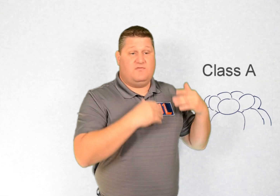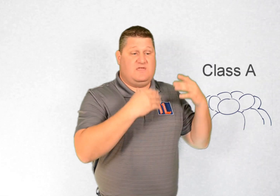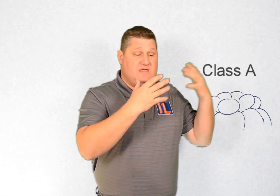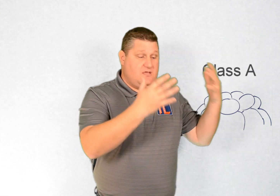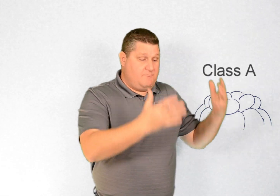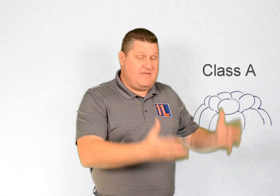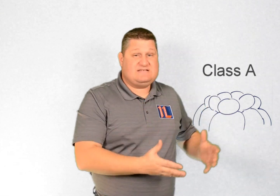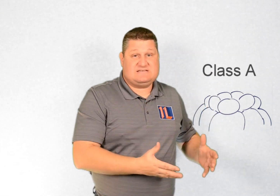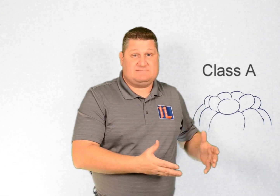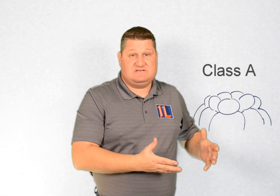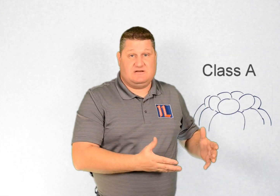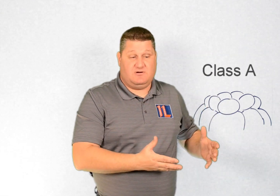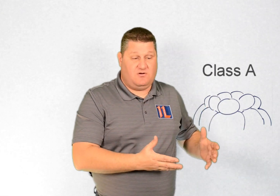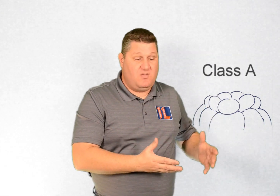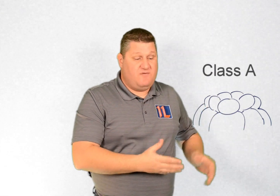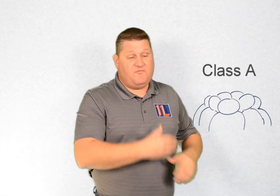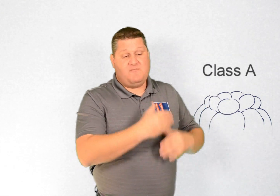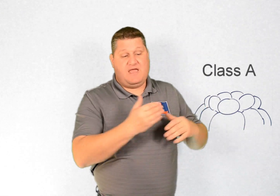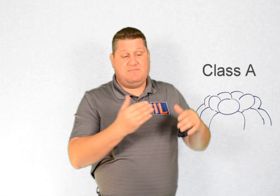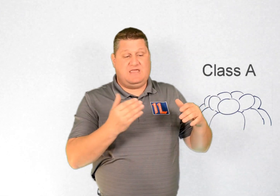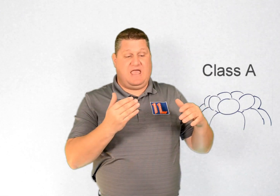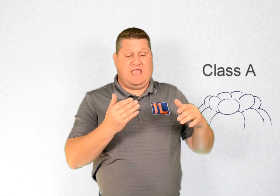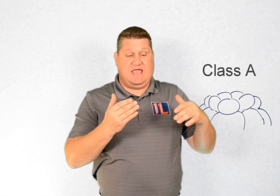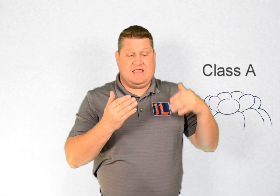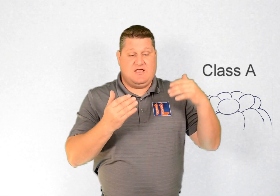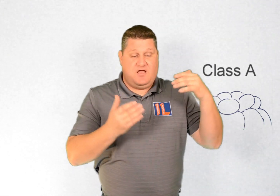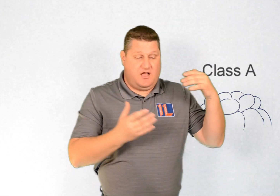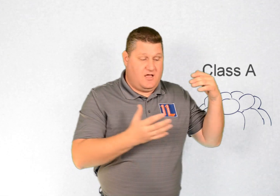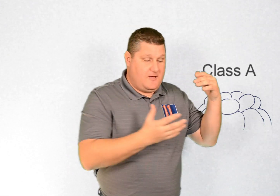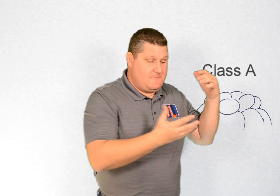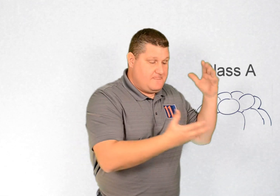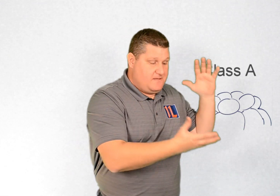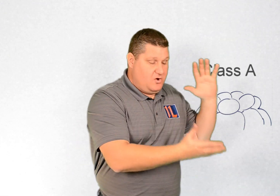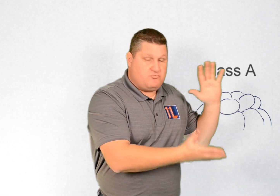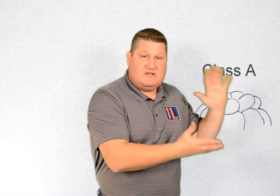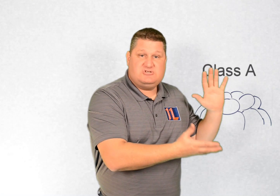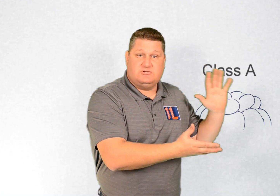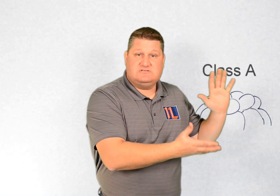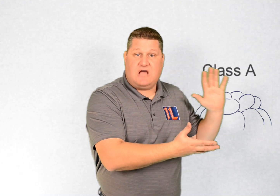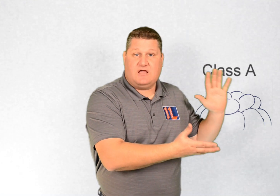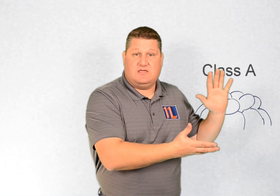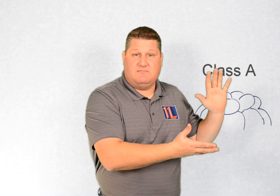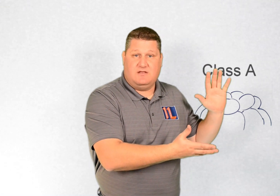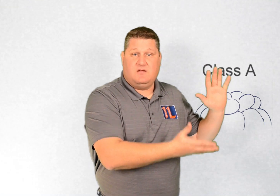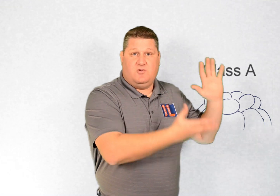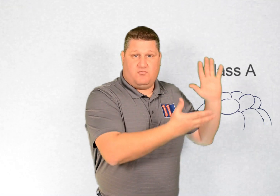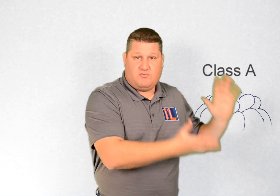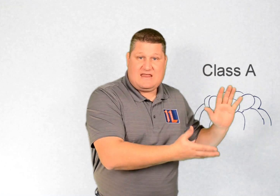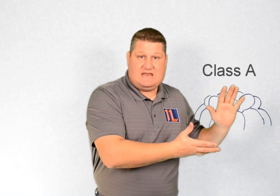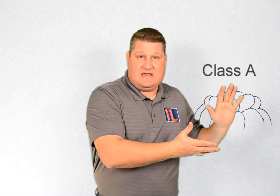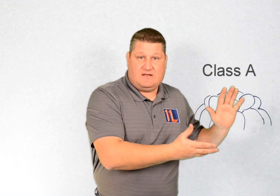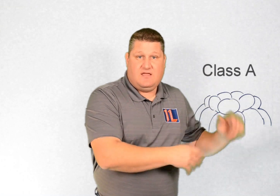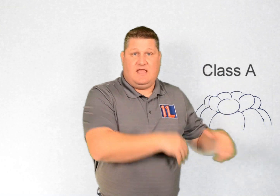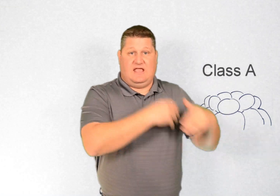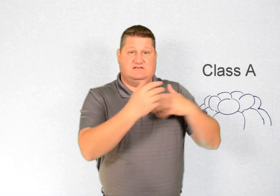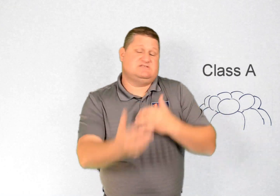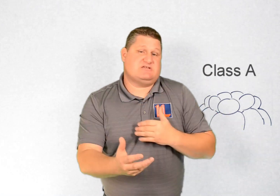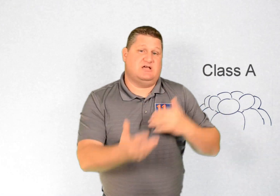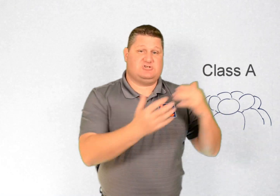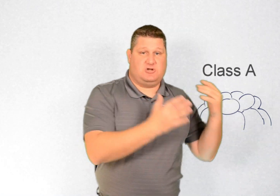the basis material for maybe a original document reading and discussion